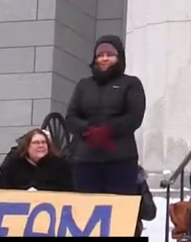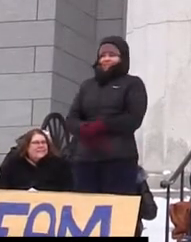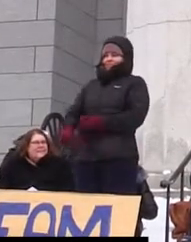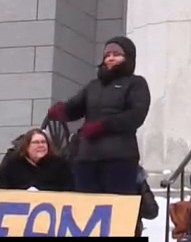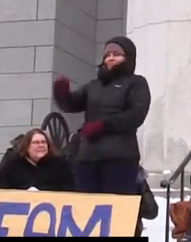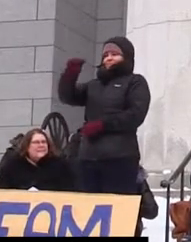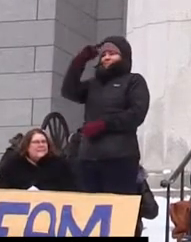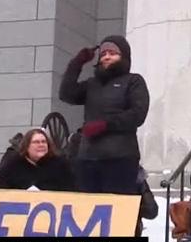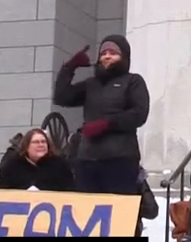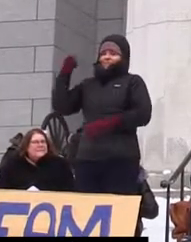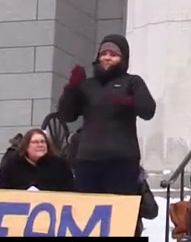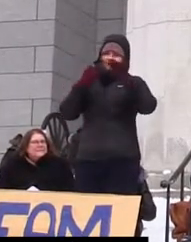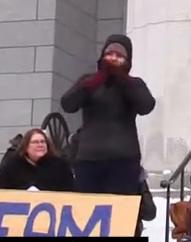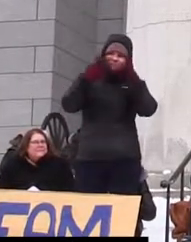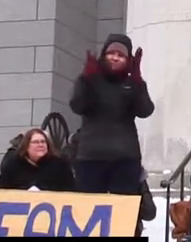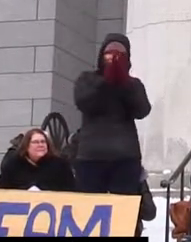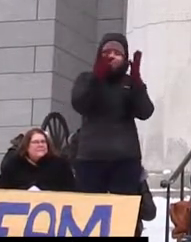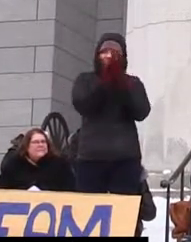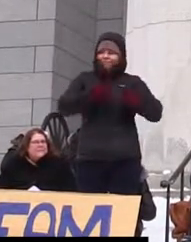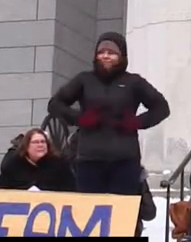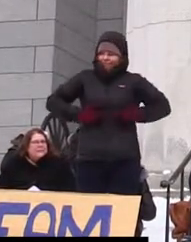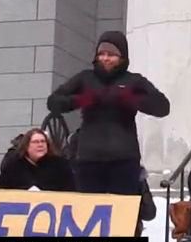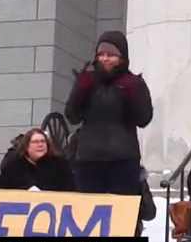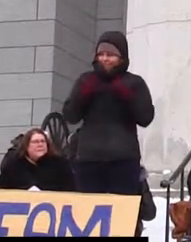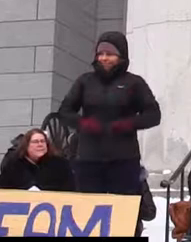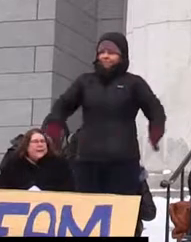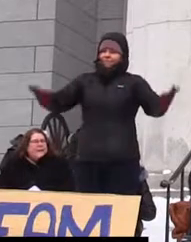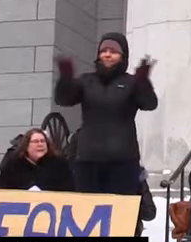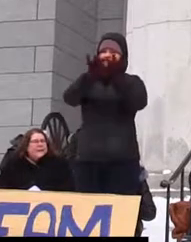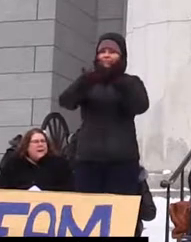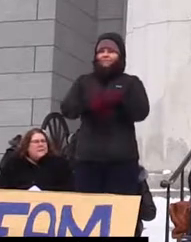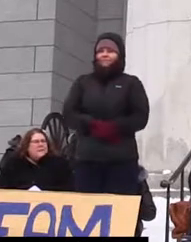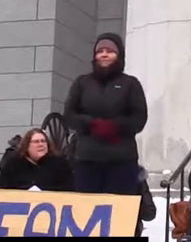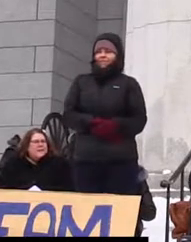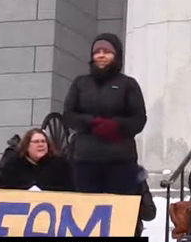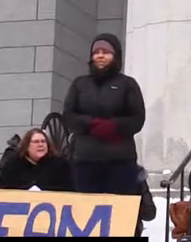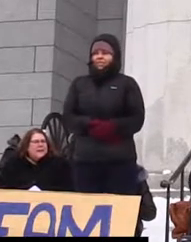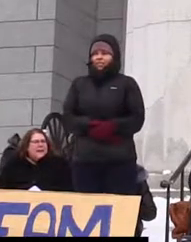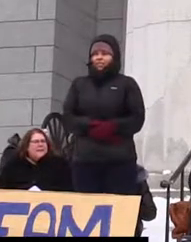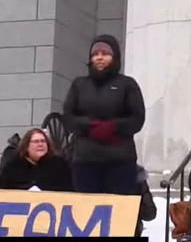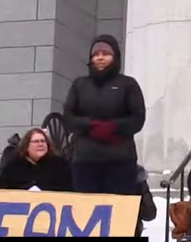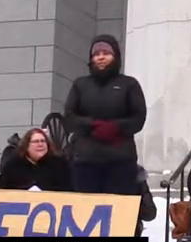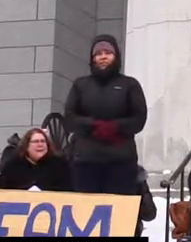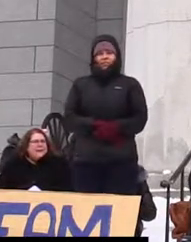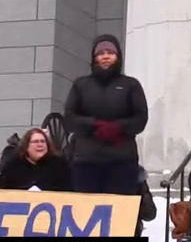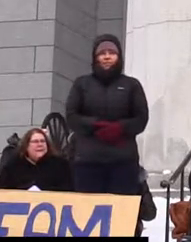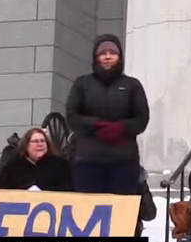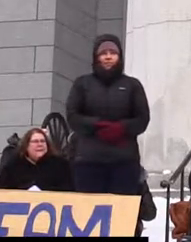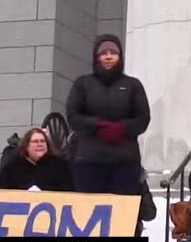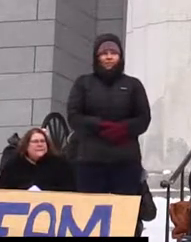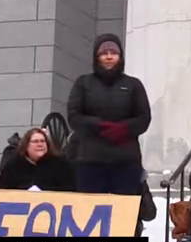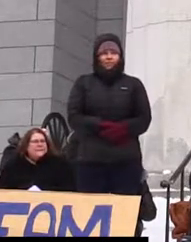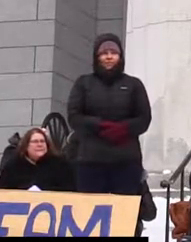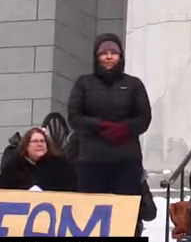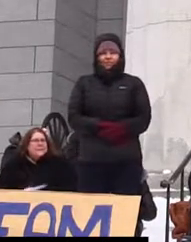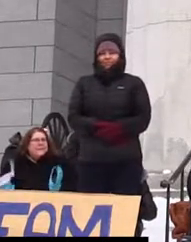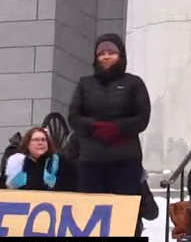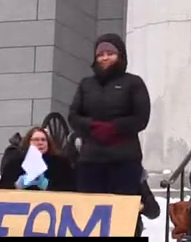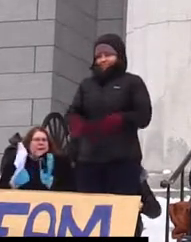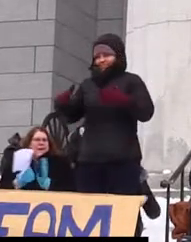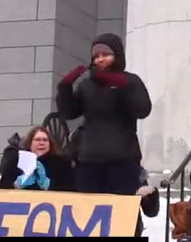Black incarcerated lives matter. Black incarcerated lives matter. Thank